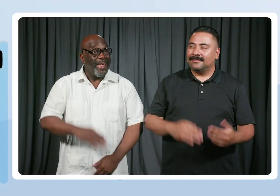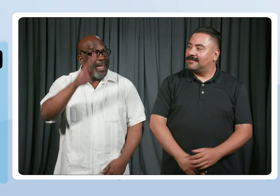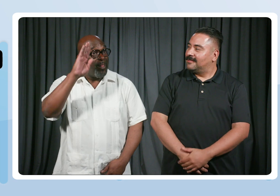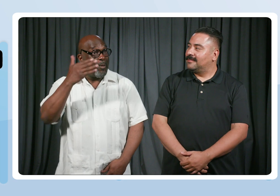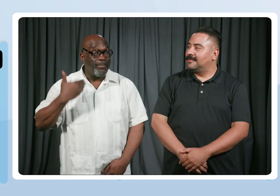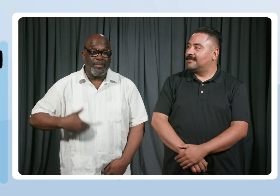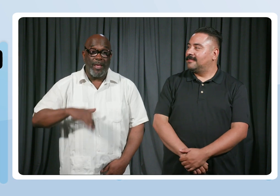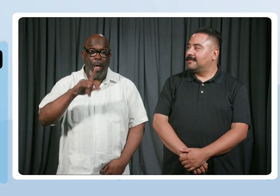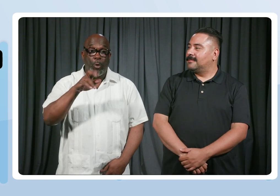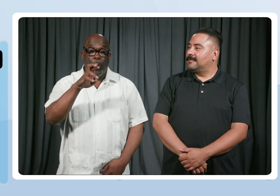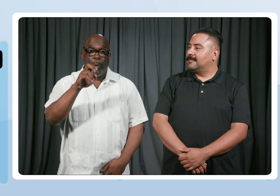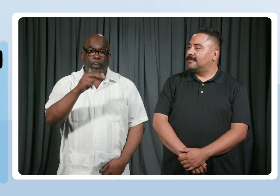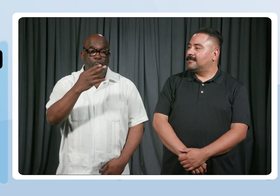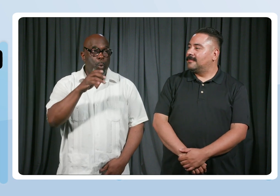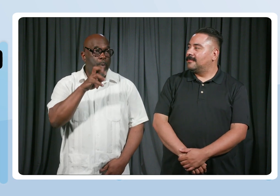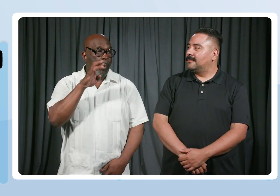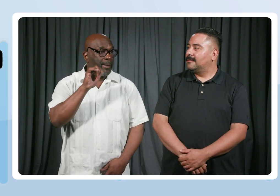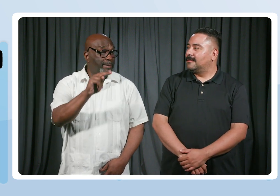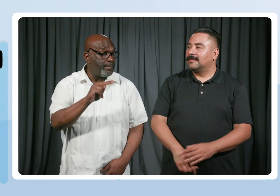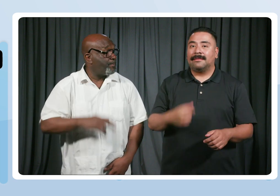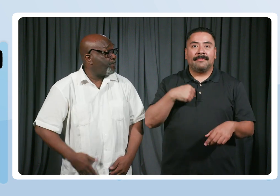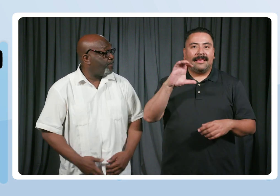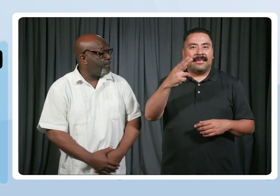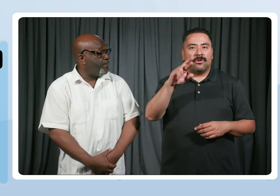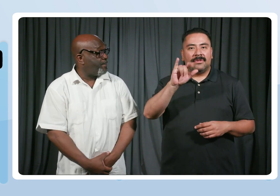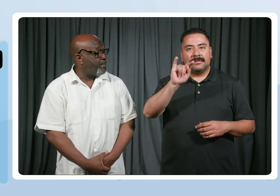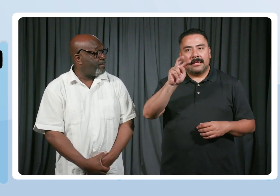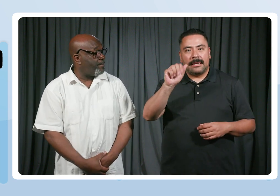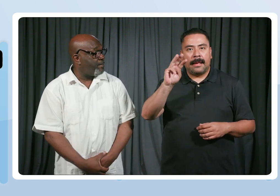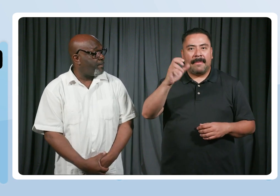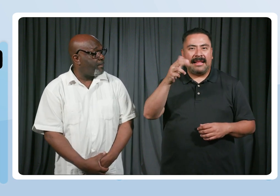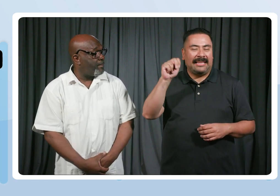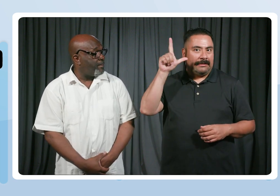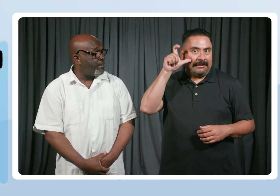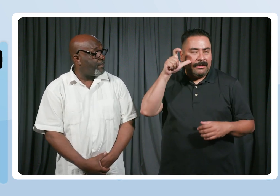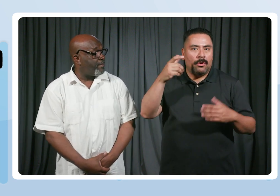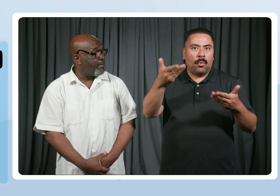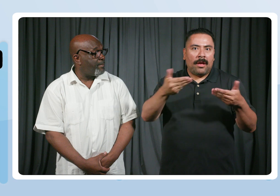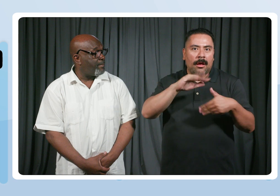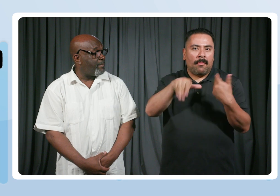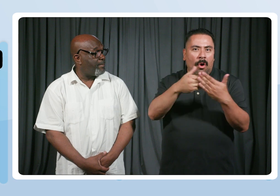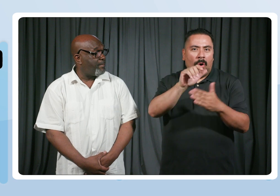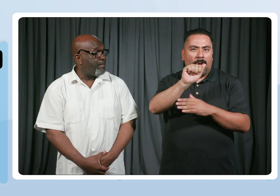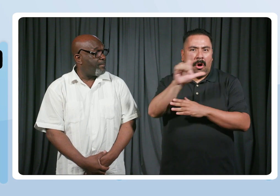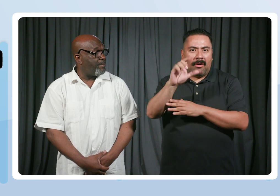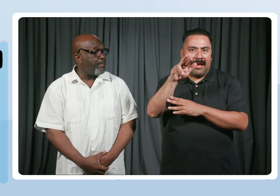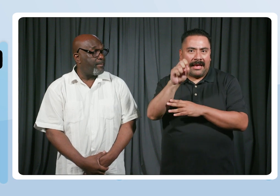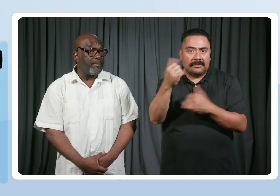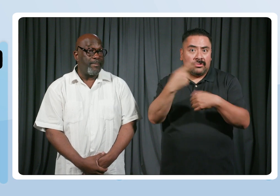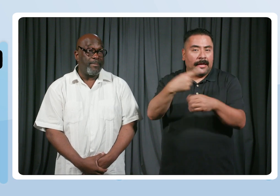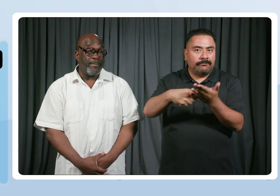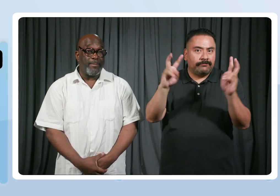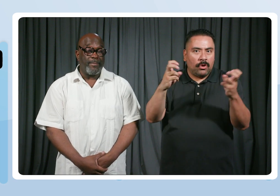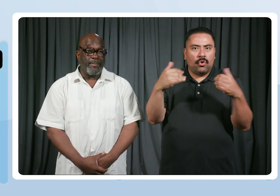Hello, I'm Lauren Huberman. And I'm Christina McLean. Welcome to All Access. Today we talk about youth employment, one of Mayor